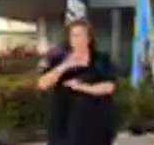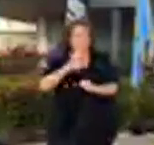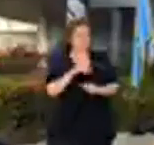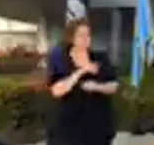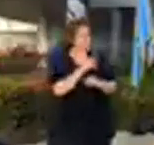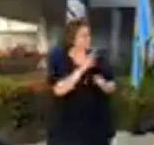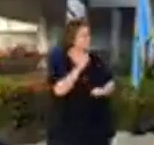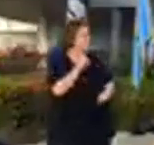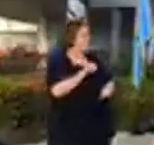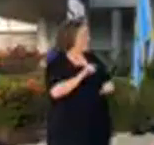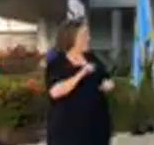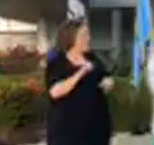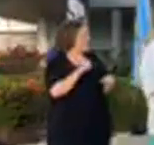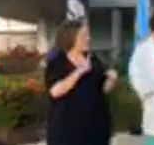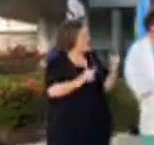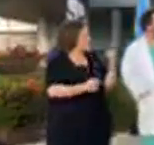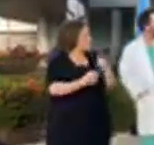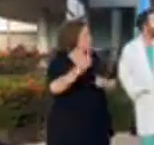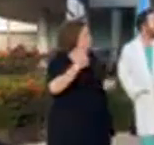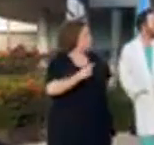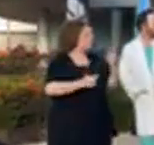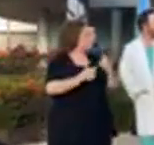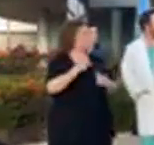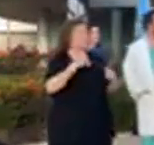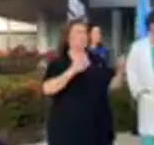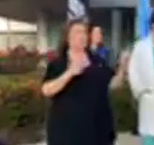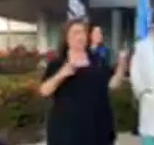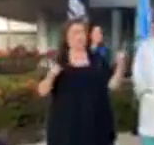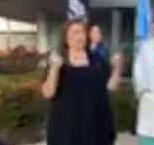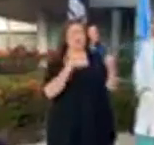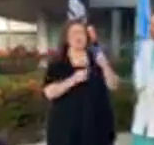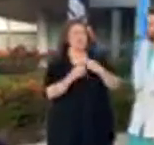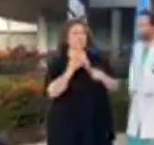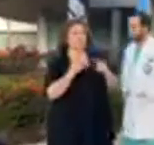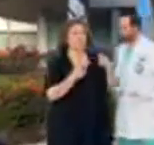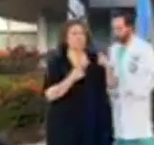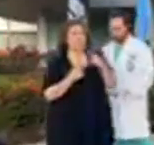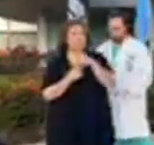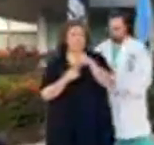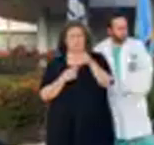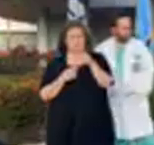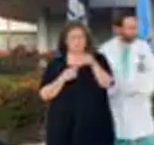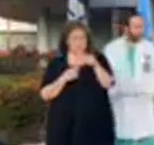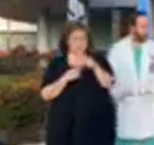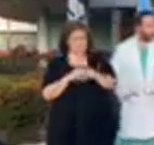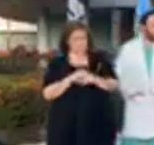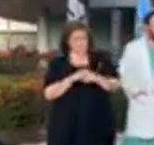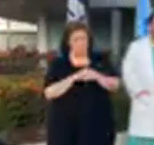Sure. Okay. Sure. Do you have any questions?